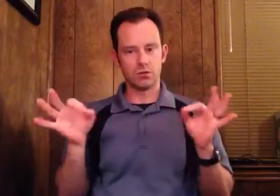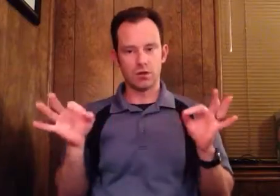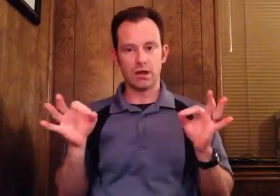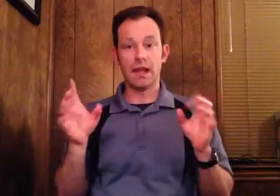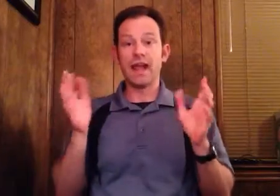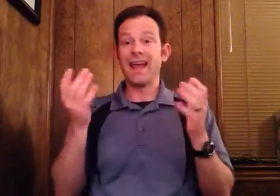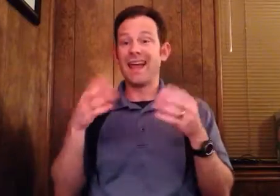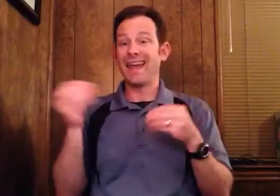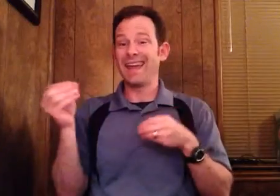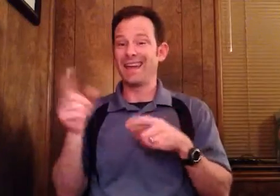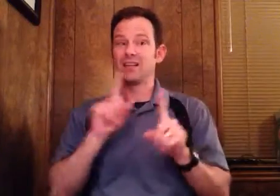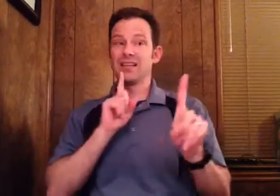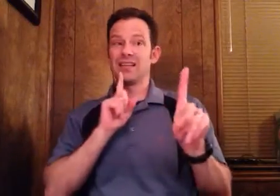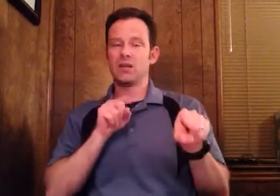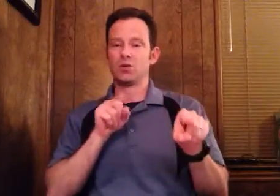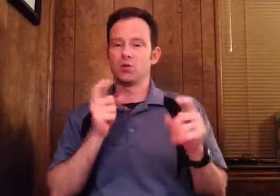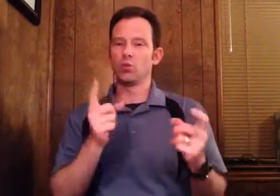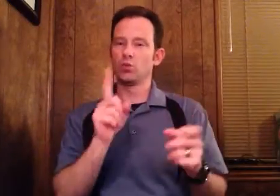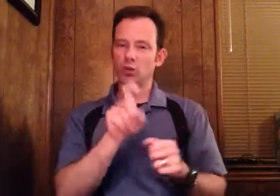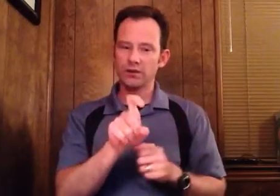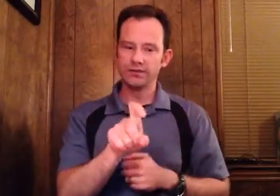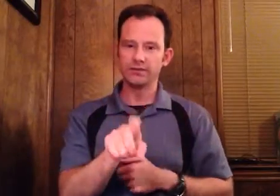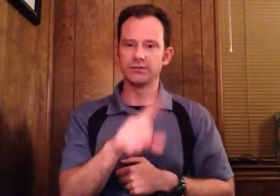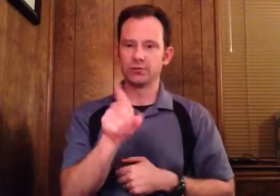Blank DVDs were scratched or damaged.